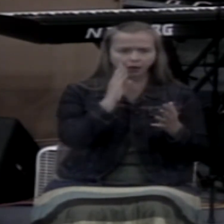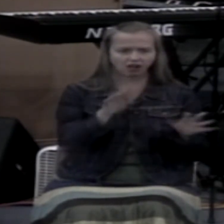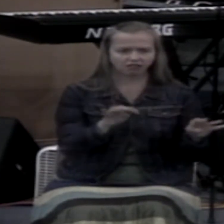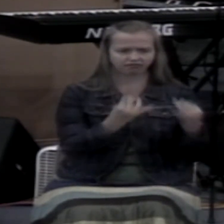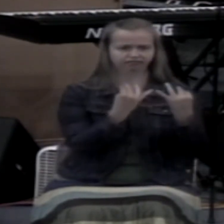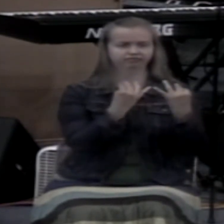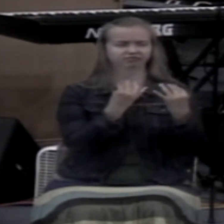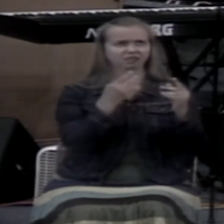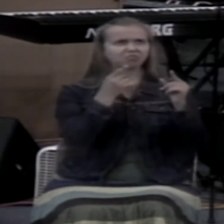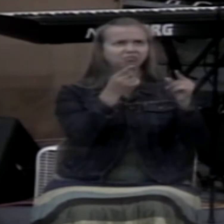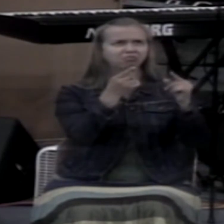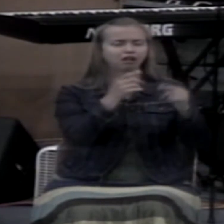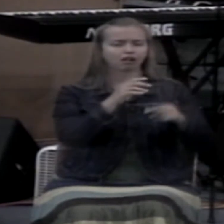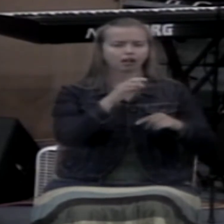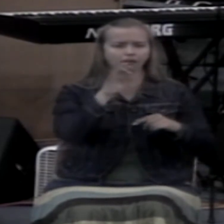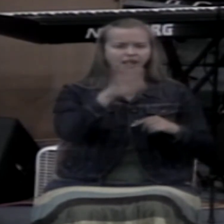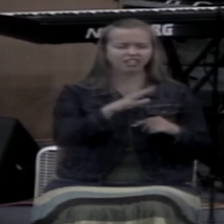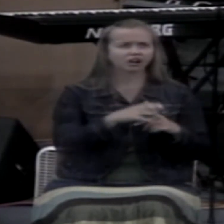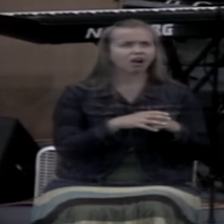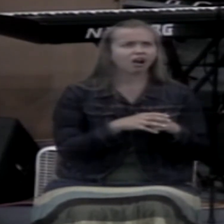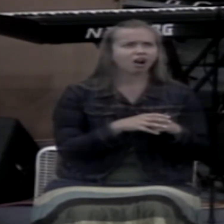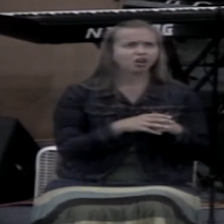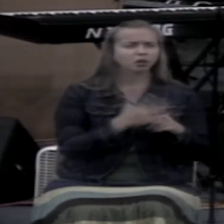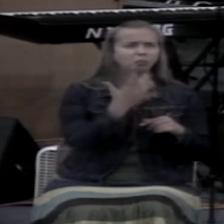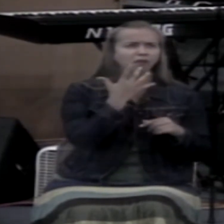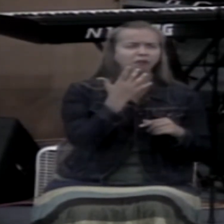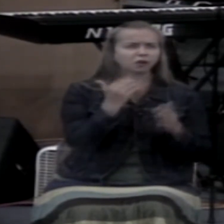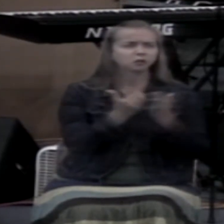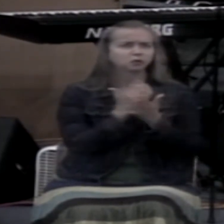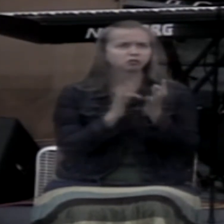favoring sometimes new people.